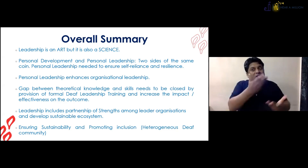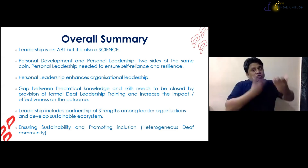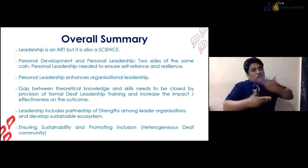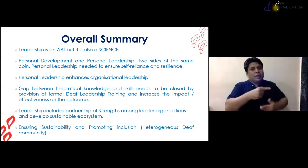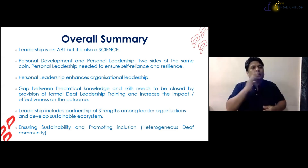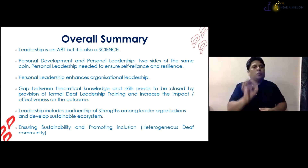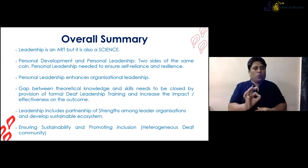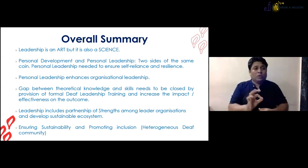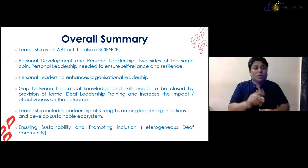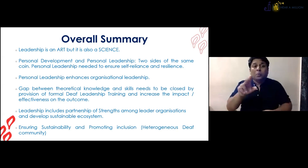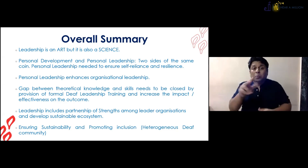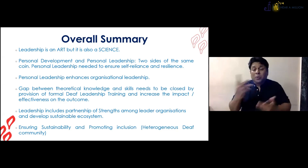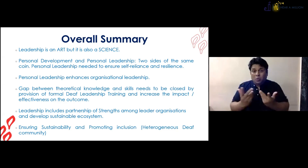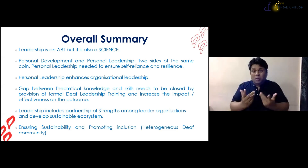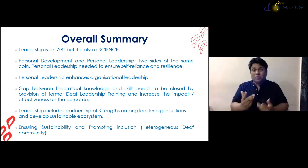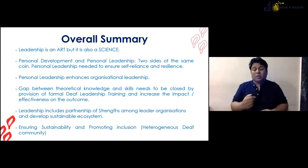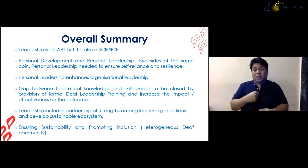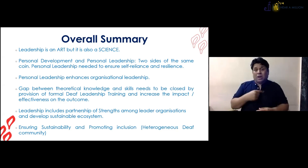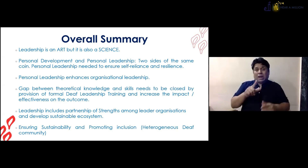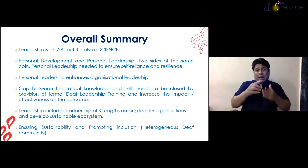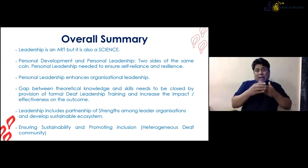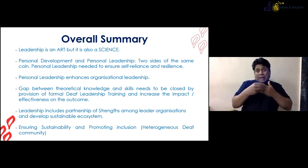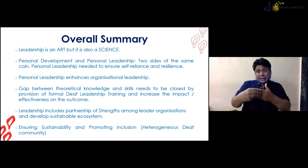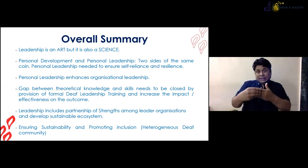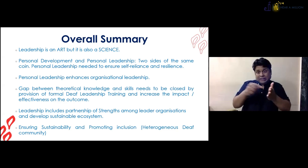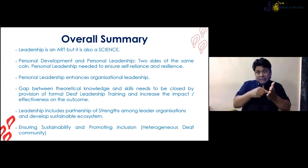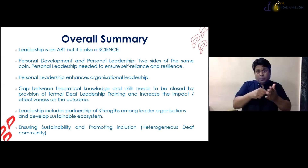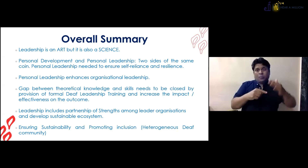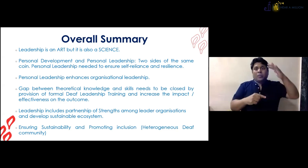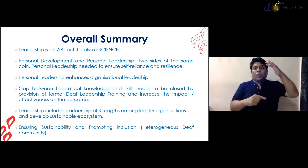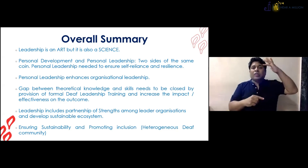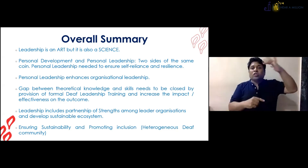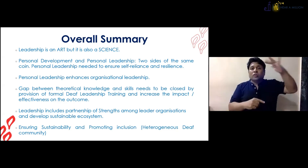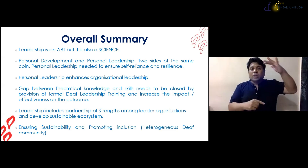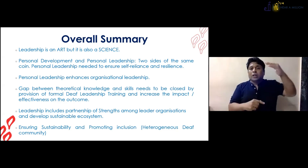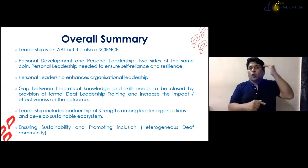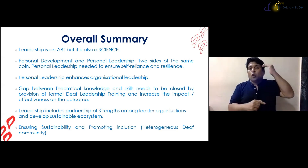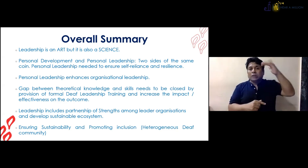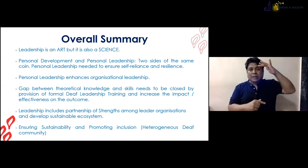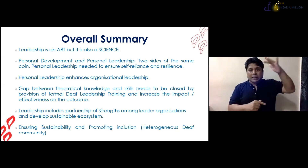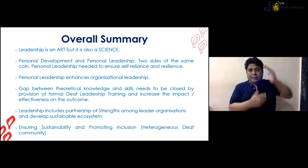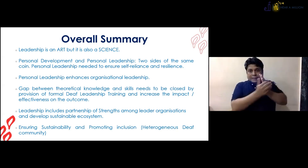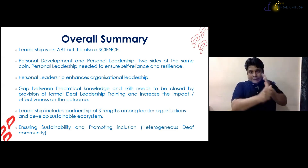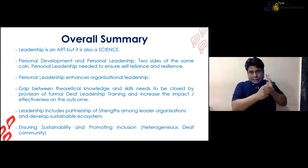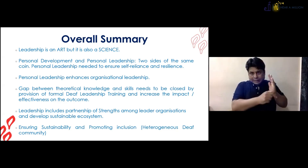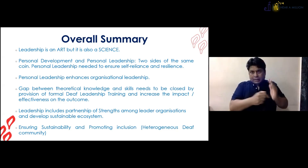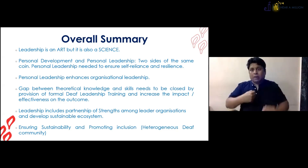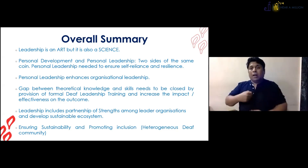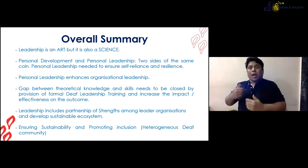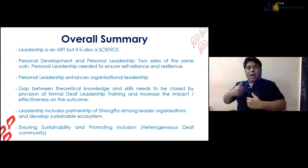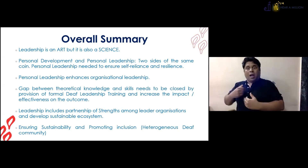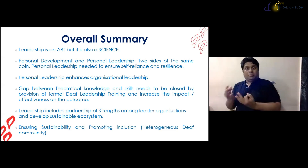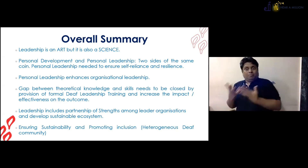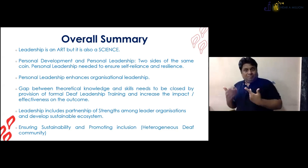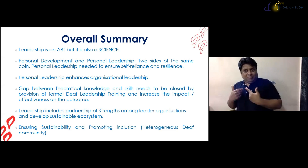resolution. How do you have to do that? That requires training. So leadership is a theology, it's theory